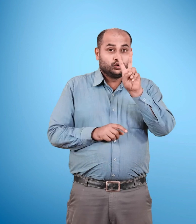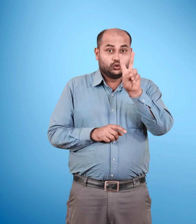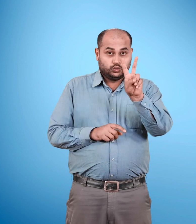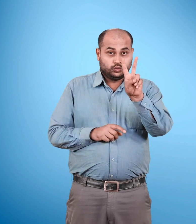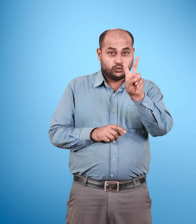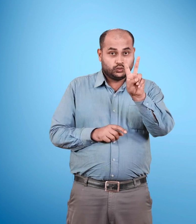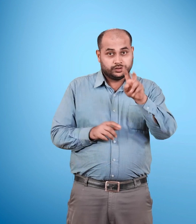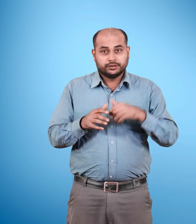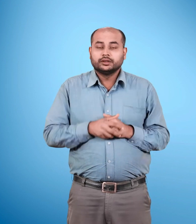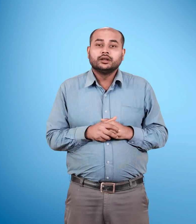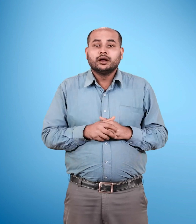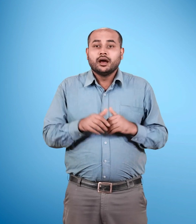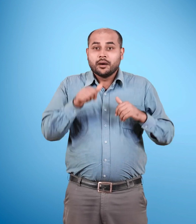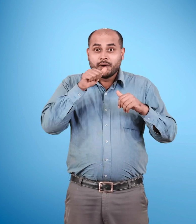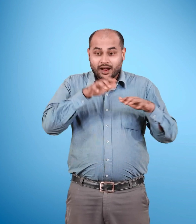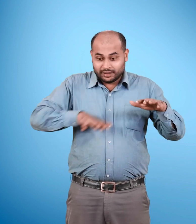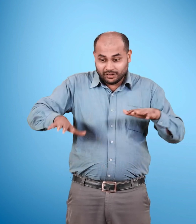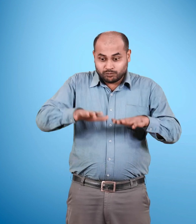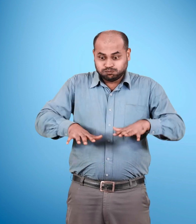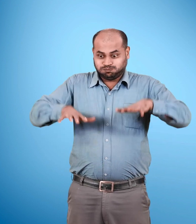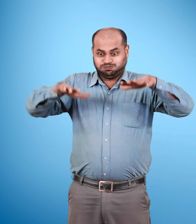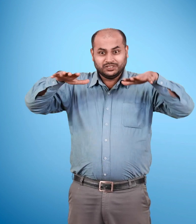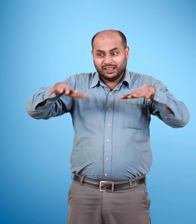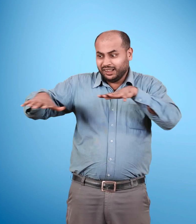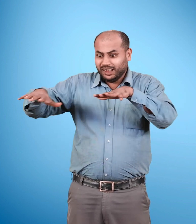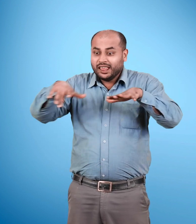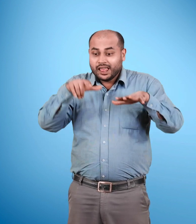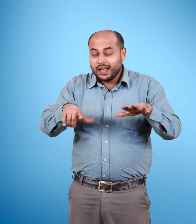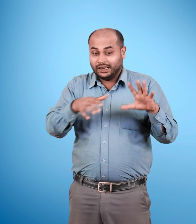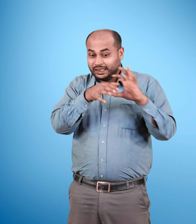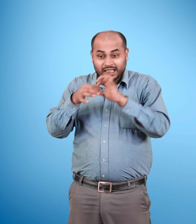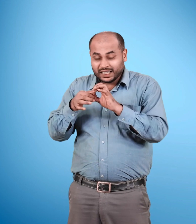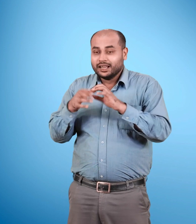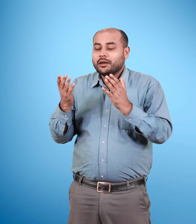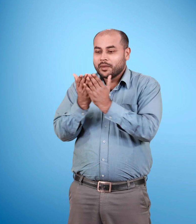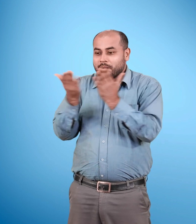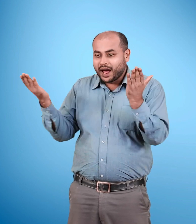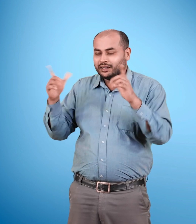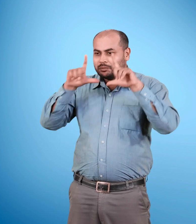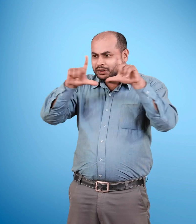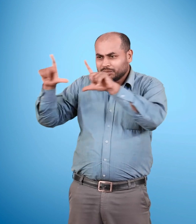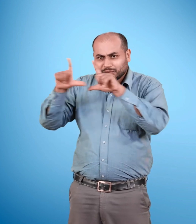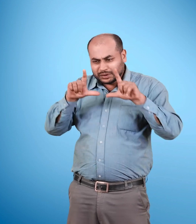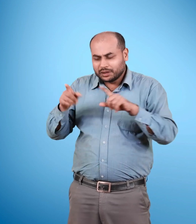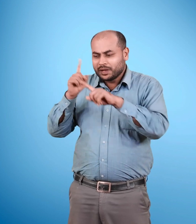2. Collect pictures relating to floods or droughts from old magazines or